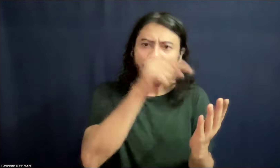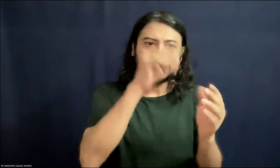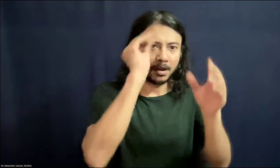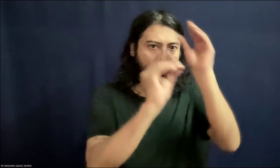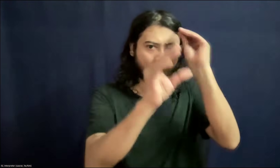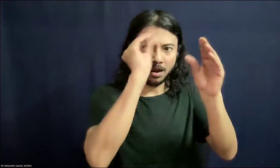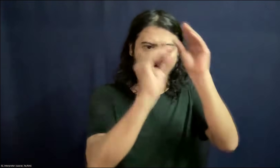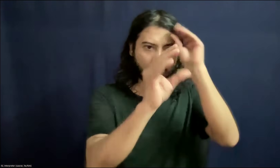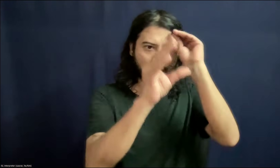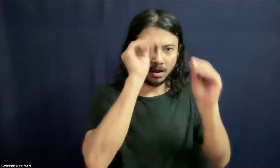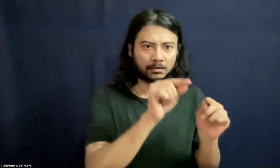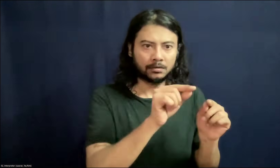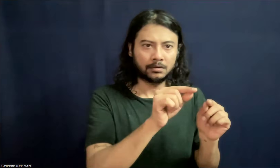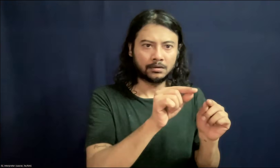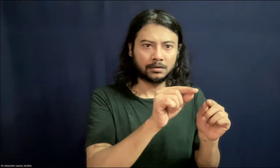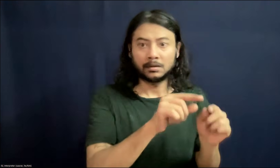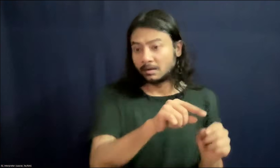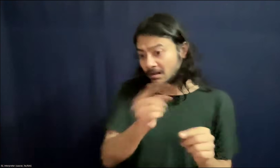to Krishna.